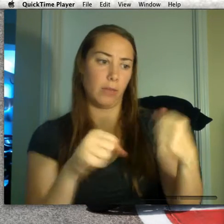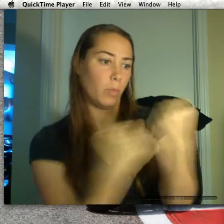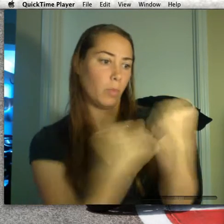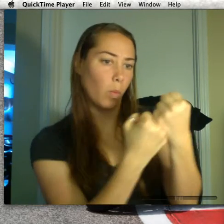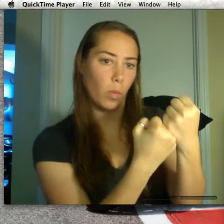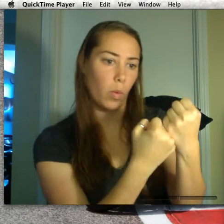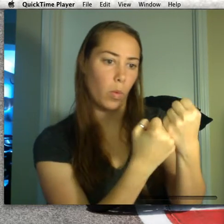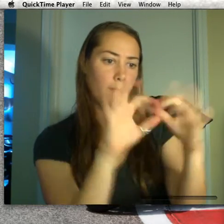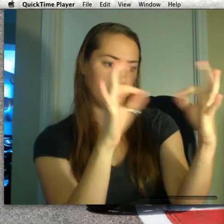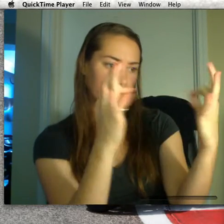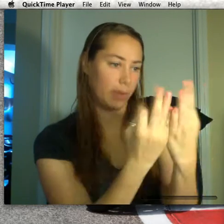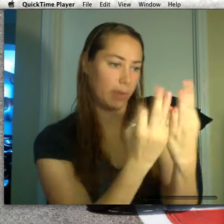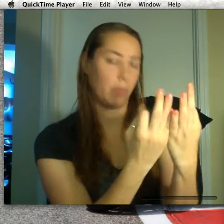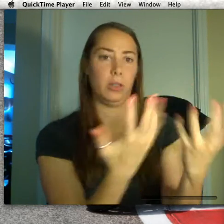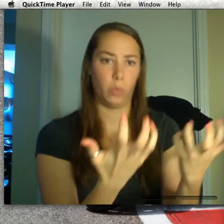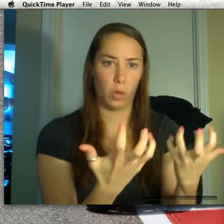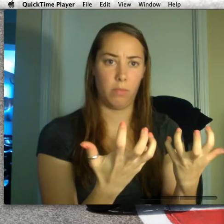multiracial,